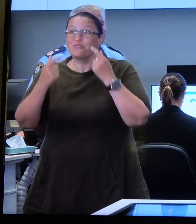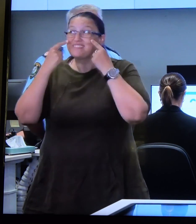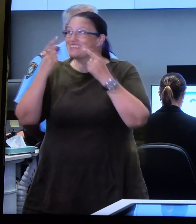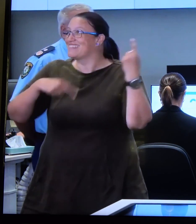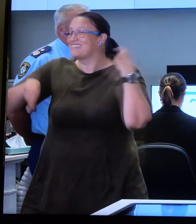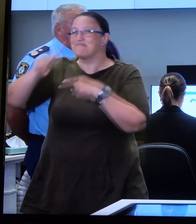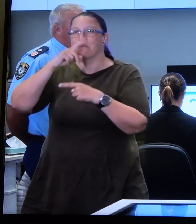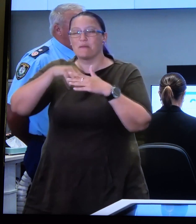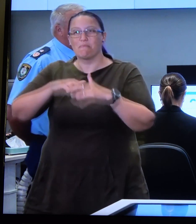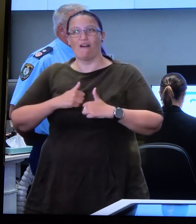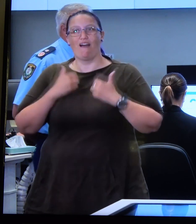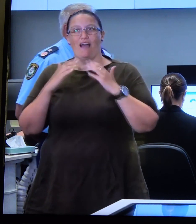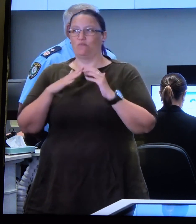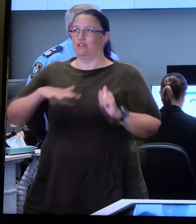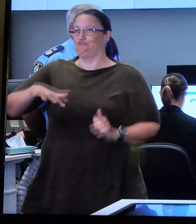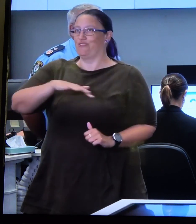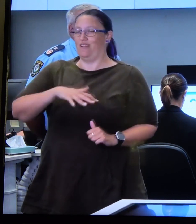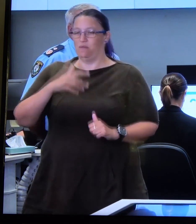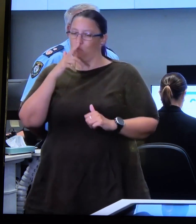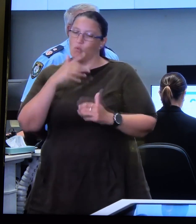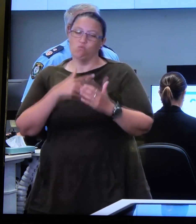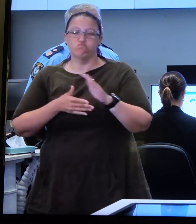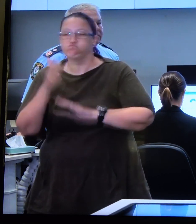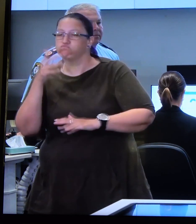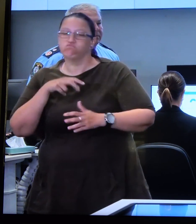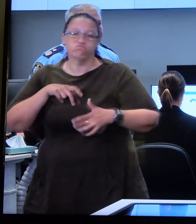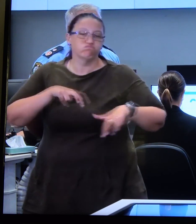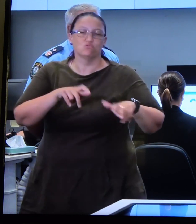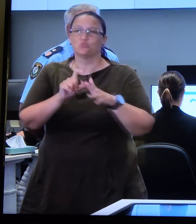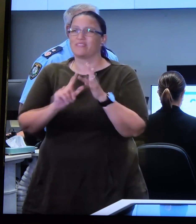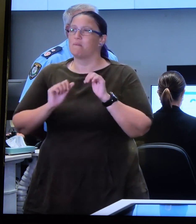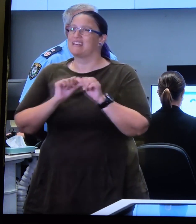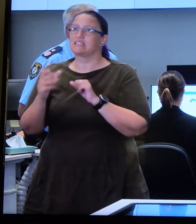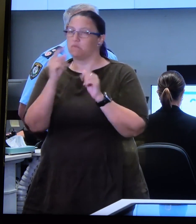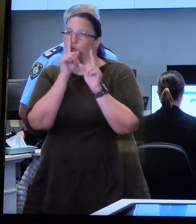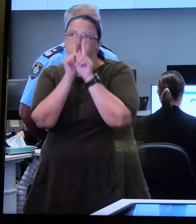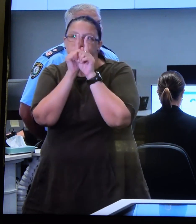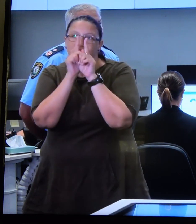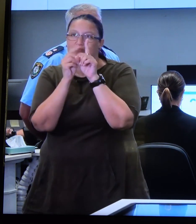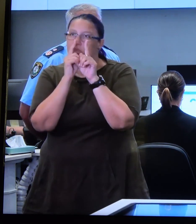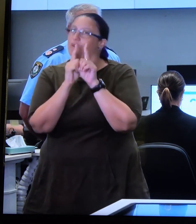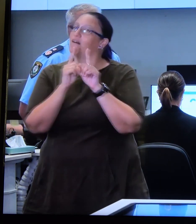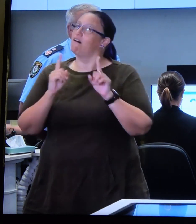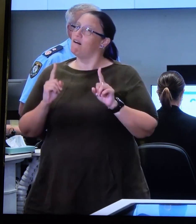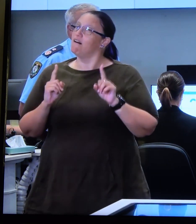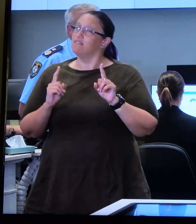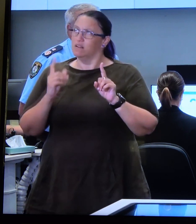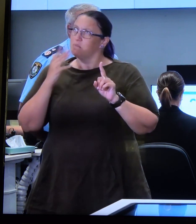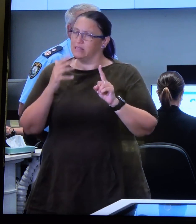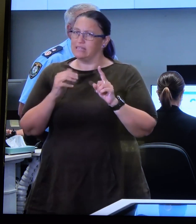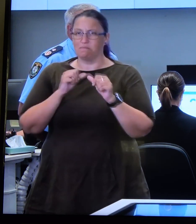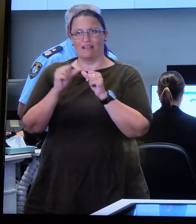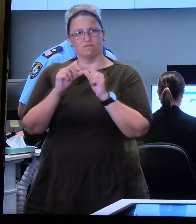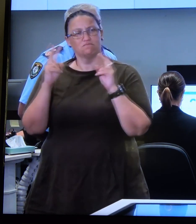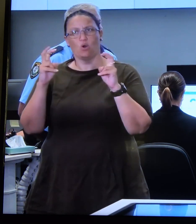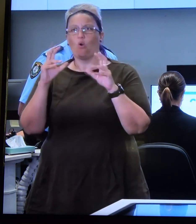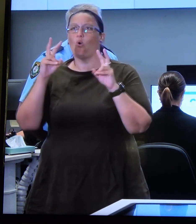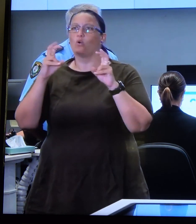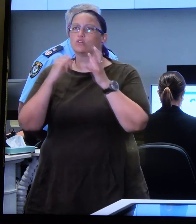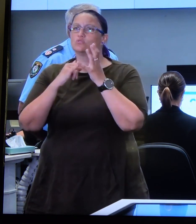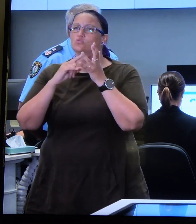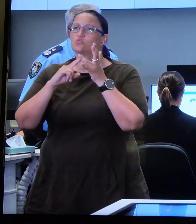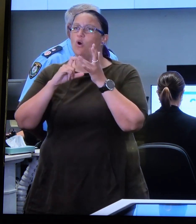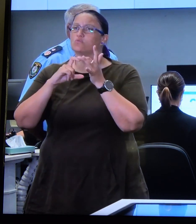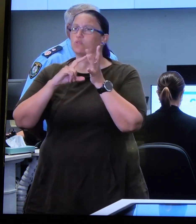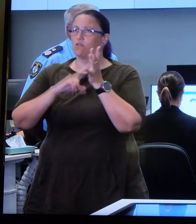they normally do. Some were practicing social distancing better than others. Can I remind everybody, if we're going to really contain